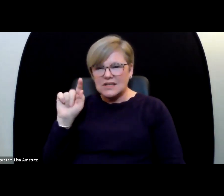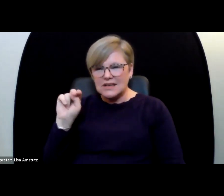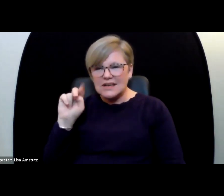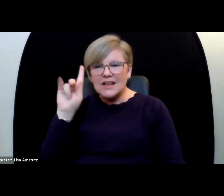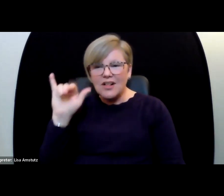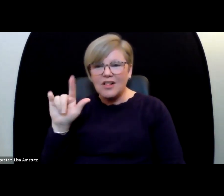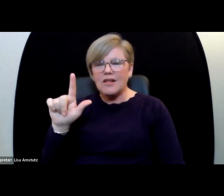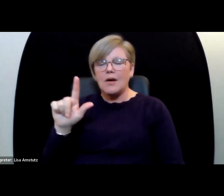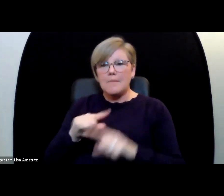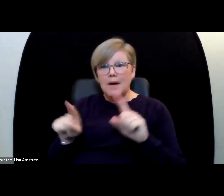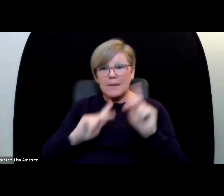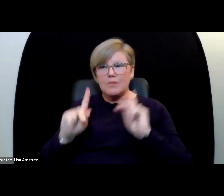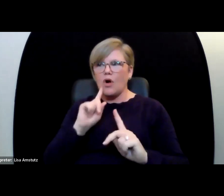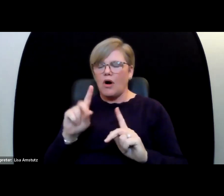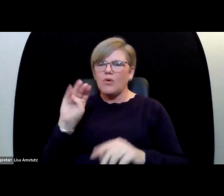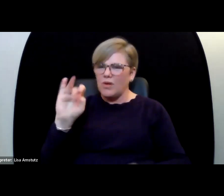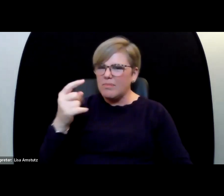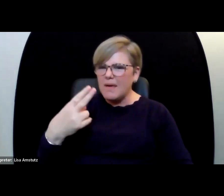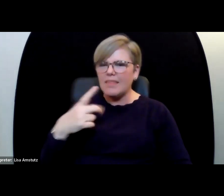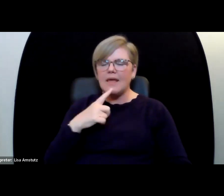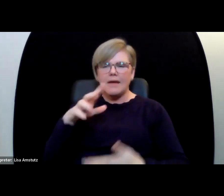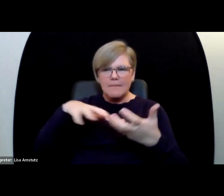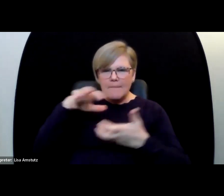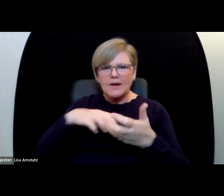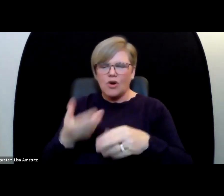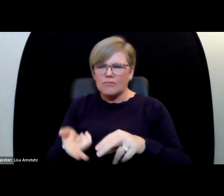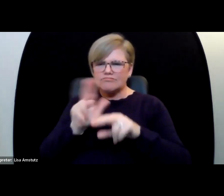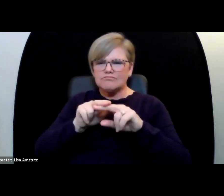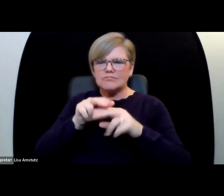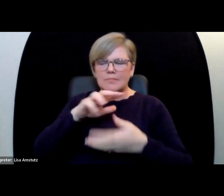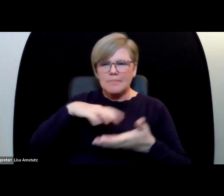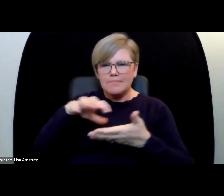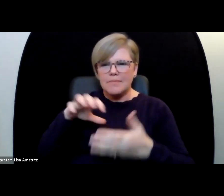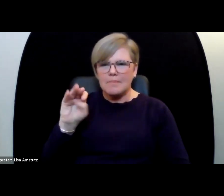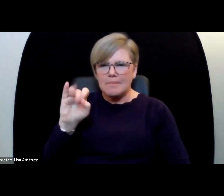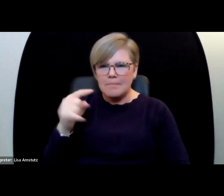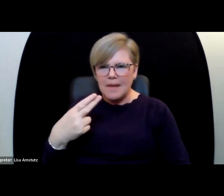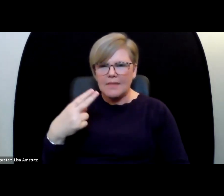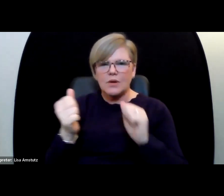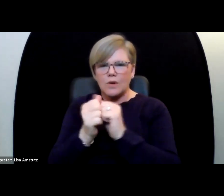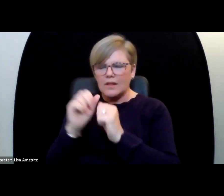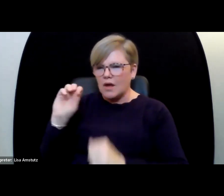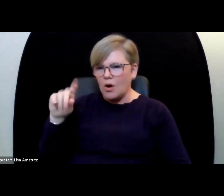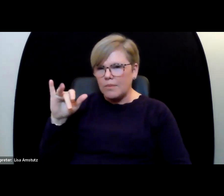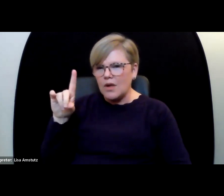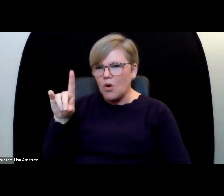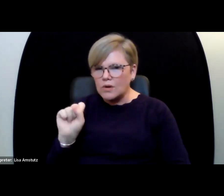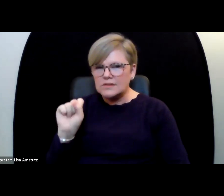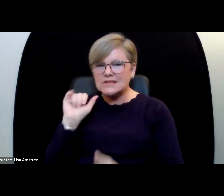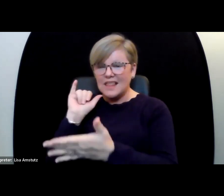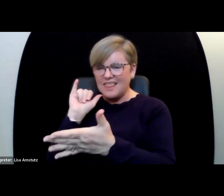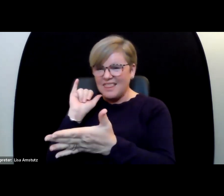are combining, and this has been around for a long time, but people are increasingly combining methamphetamine with opioids, which